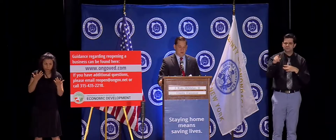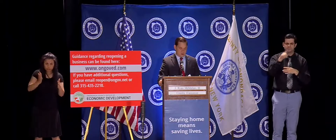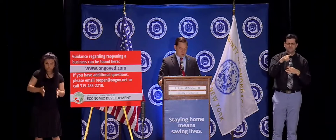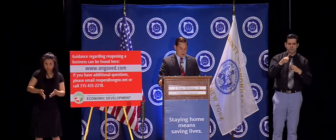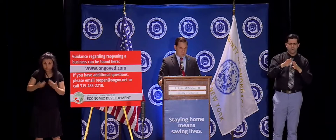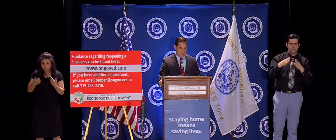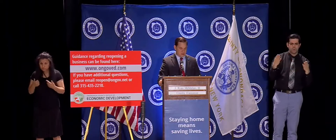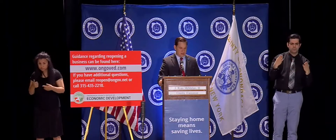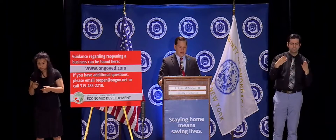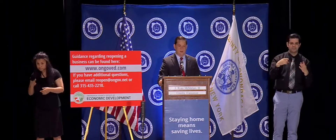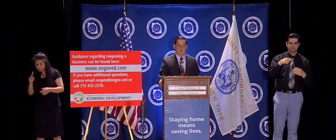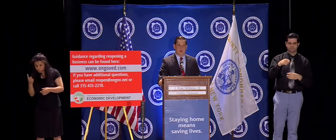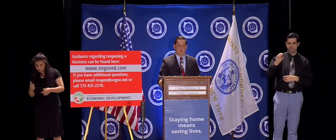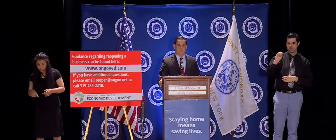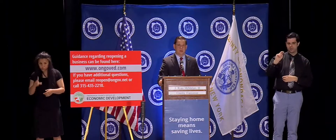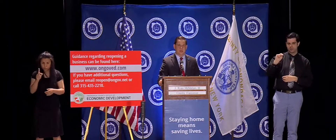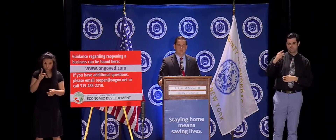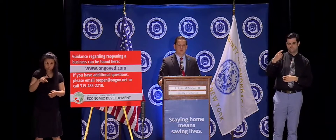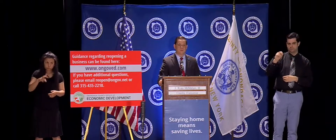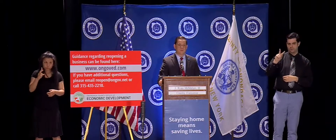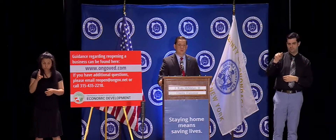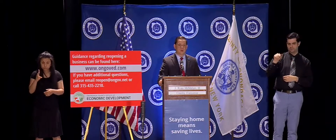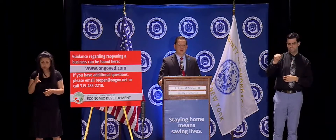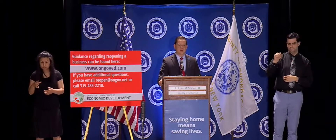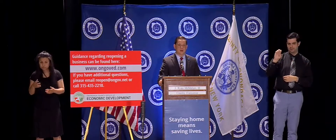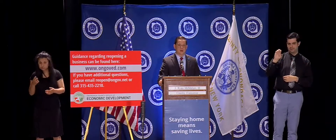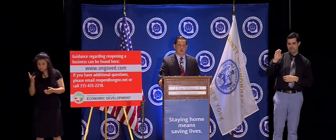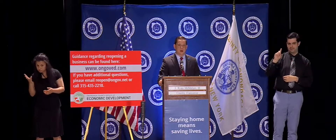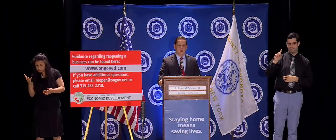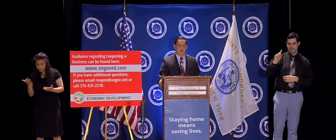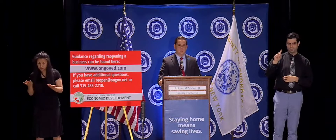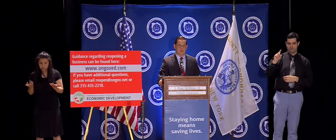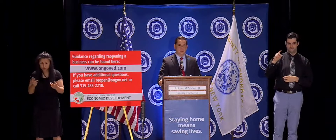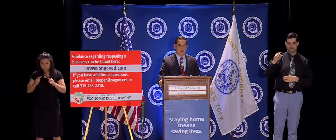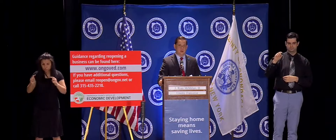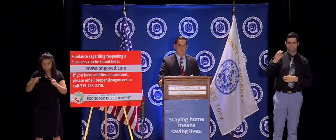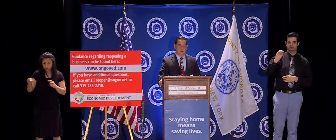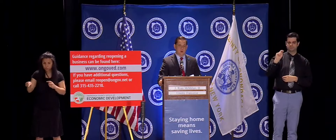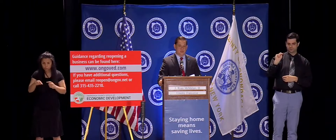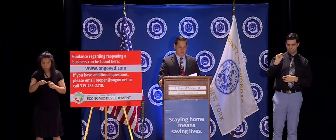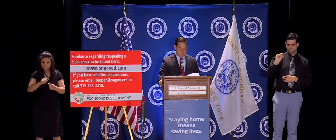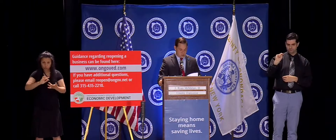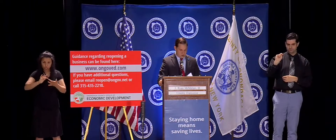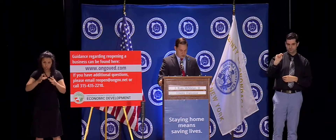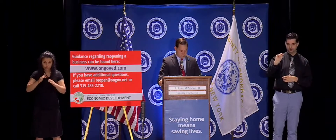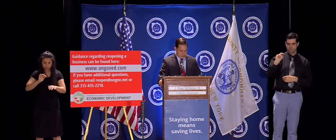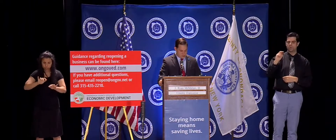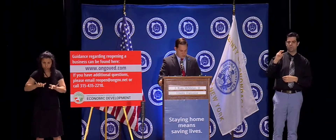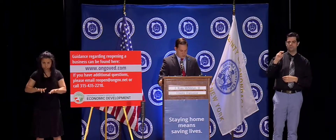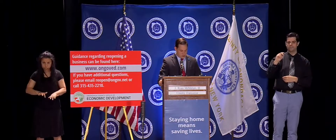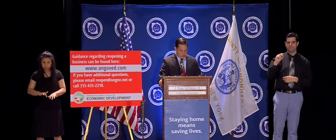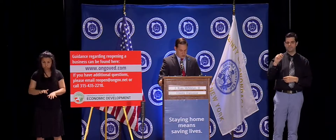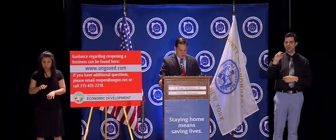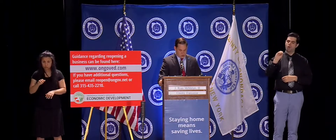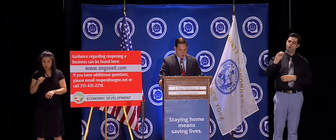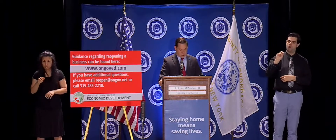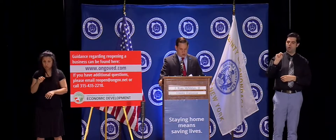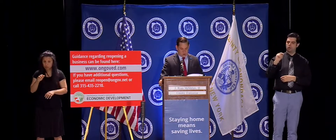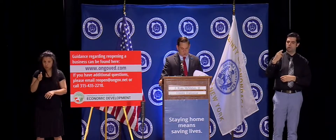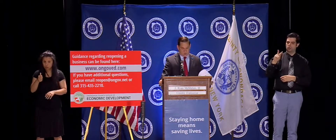ongoved.com, our county economic development page, and you can leave a question there, an email